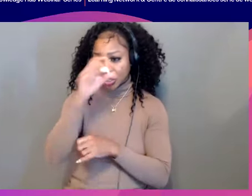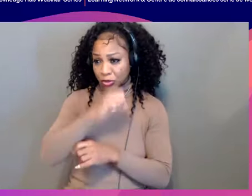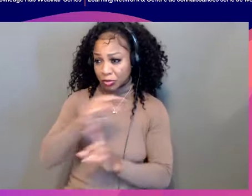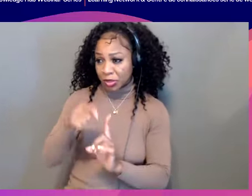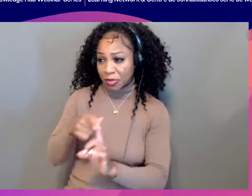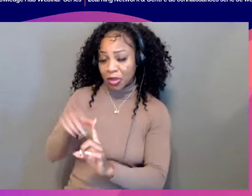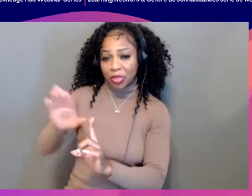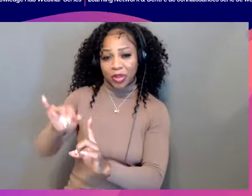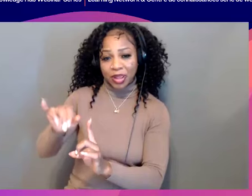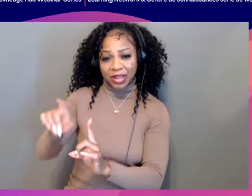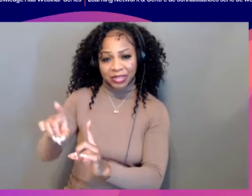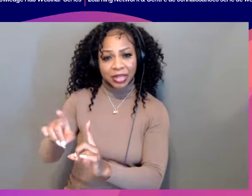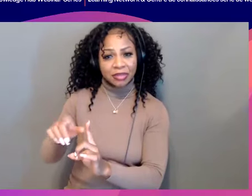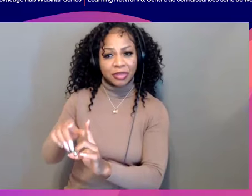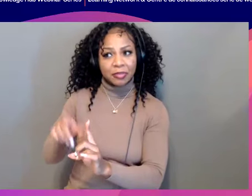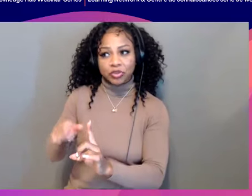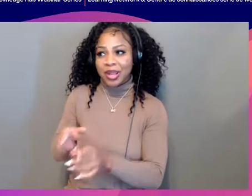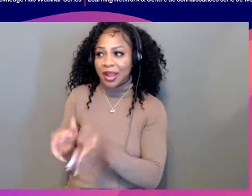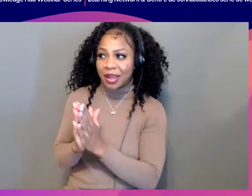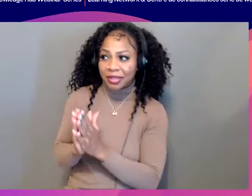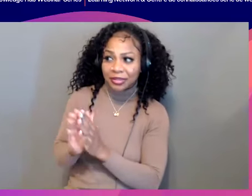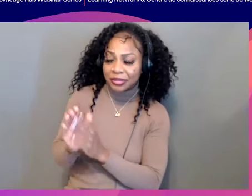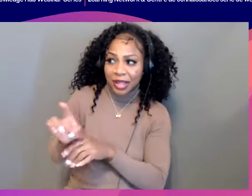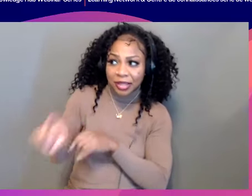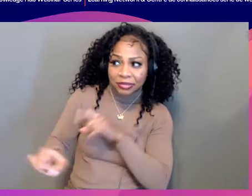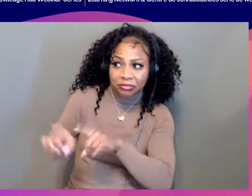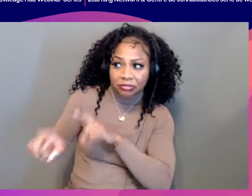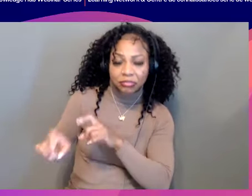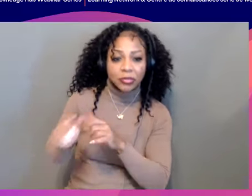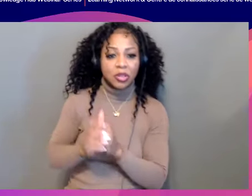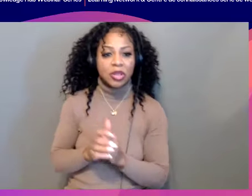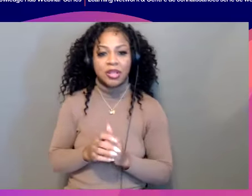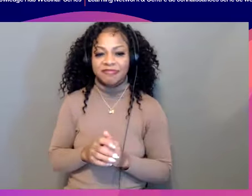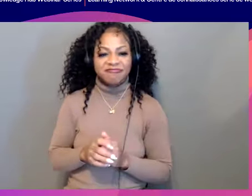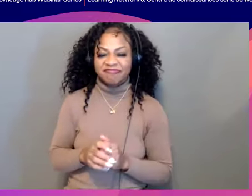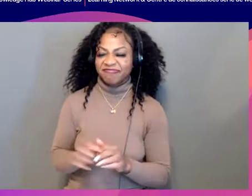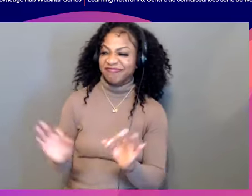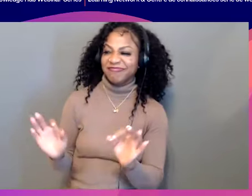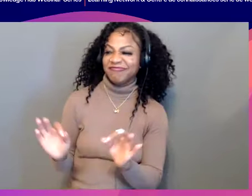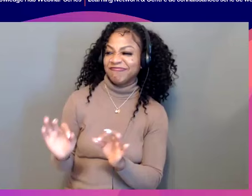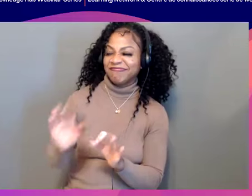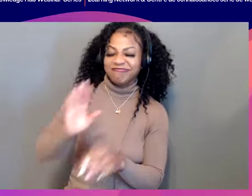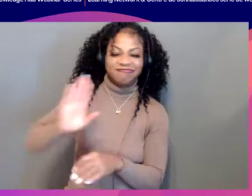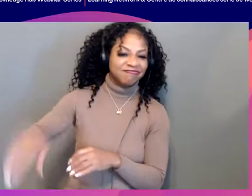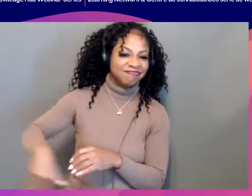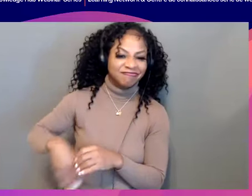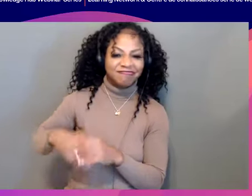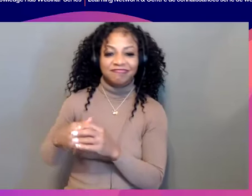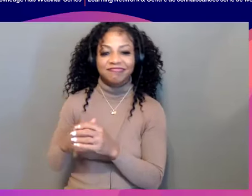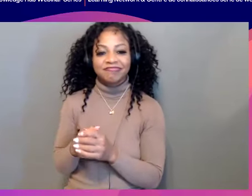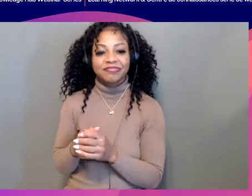rather than asking how someone identifies, invalidating or dismissing someone's identity,